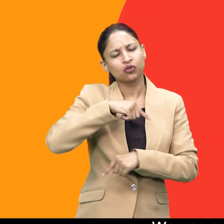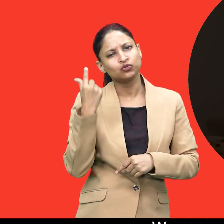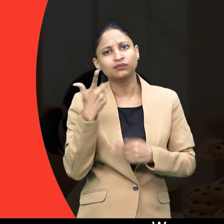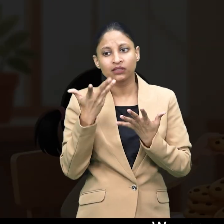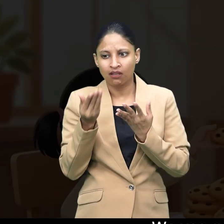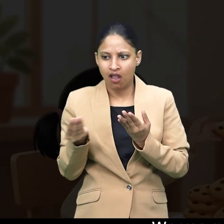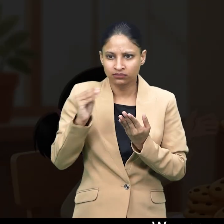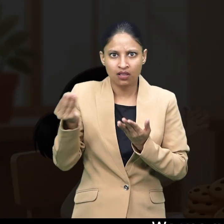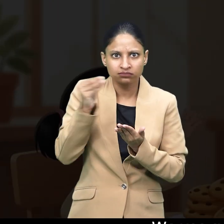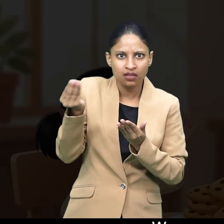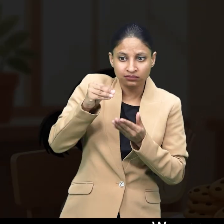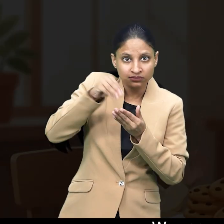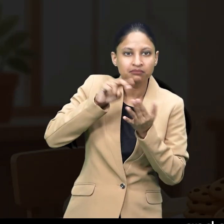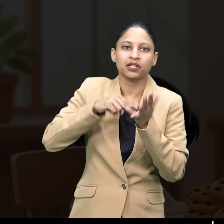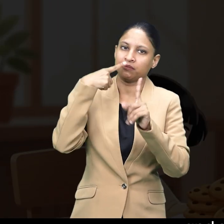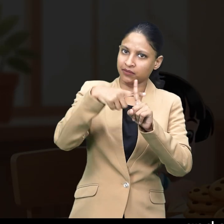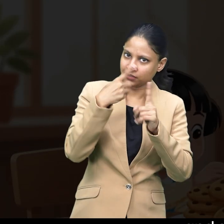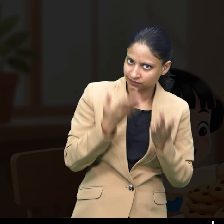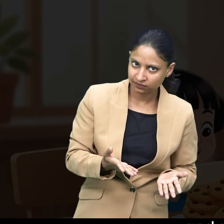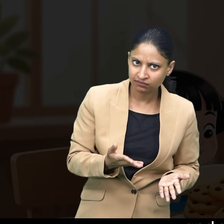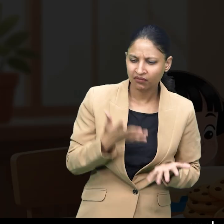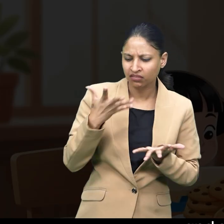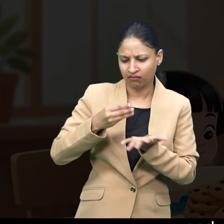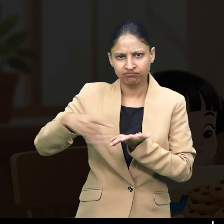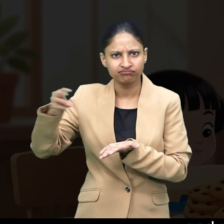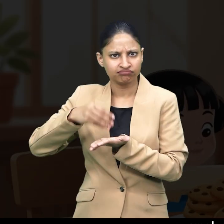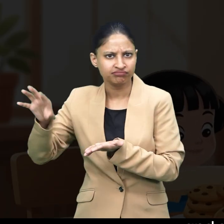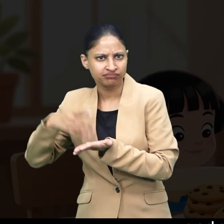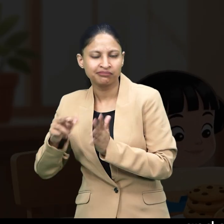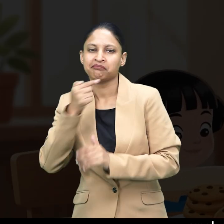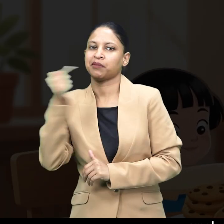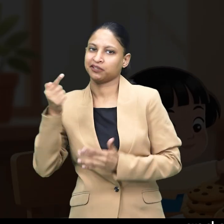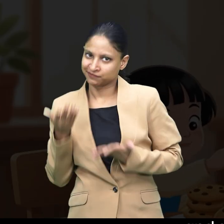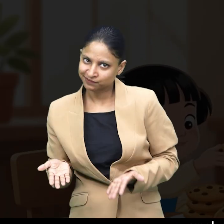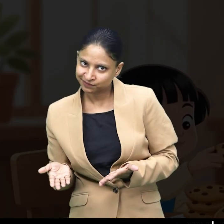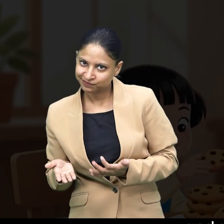We use addition to put things together and subtraction to take away.